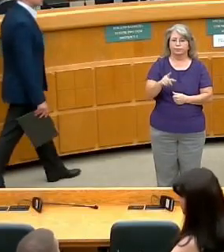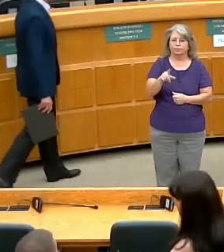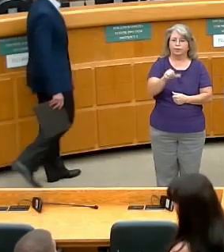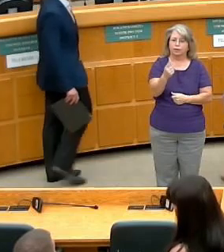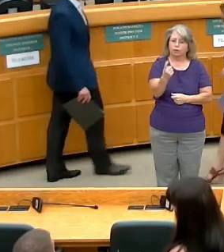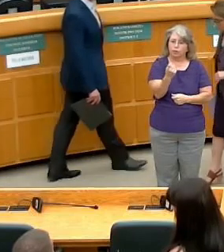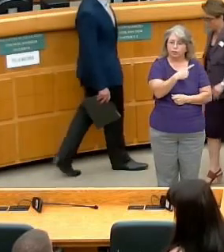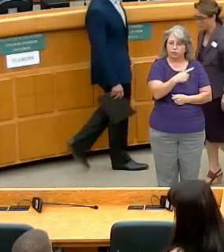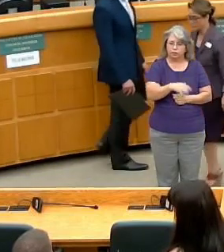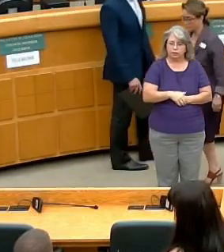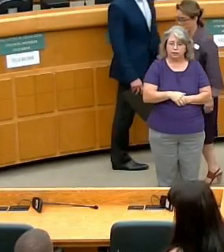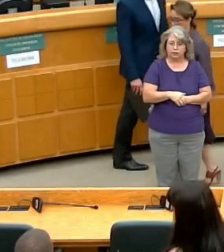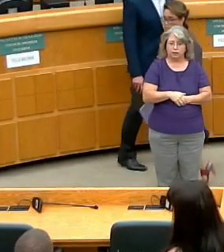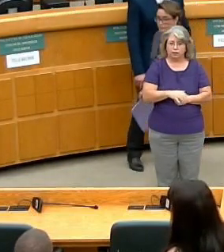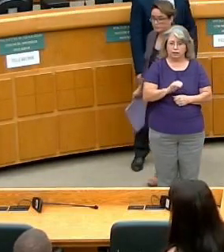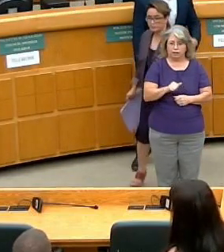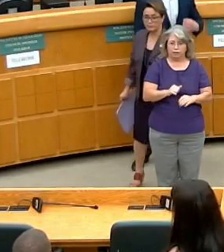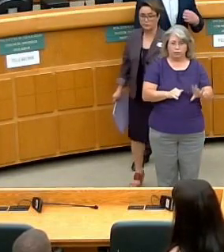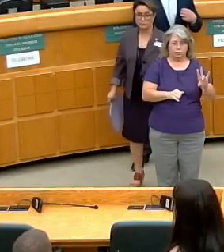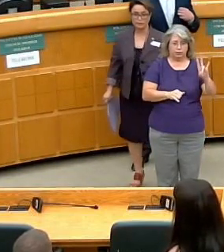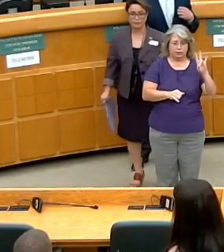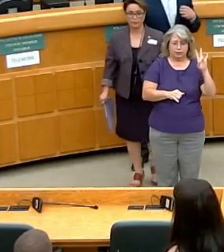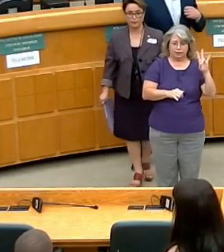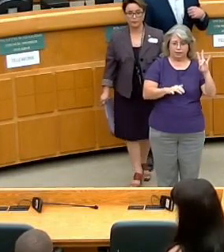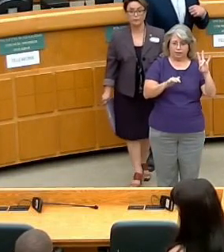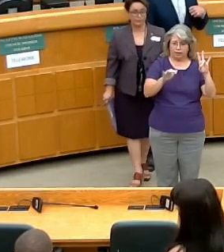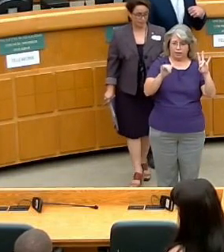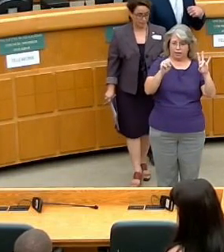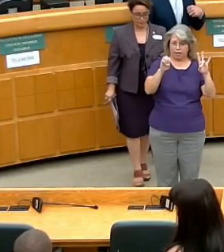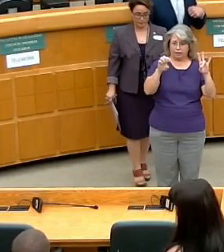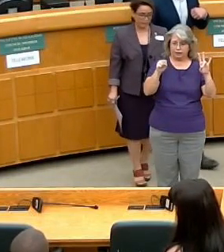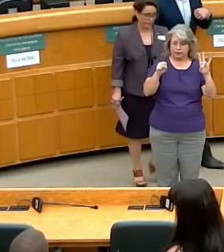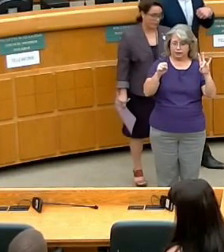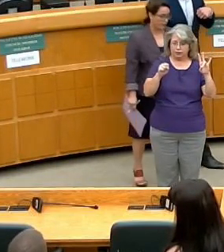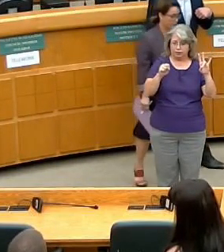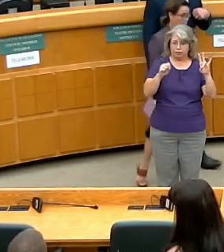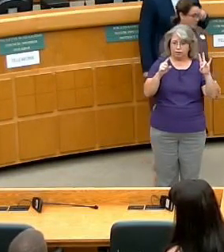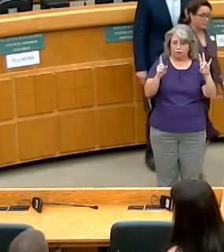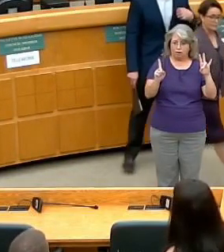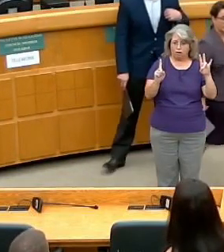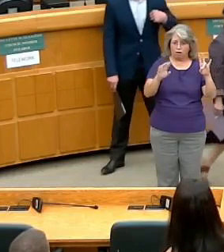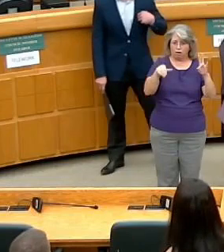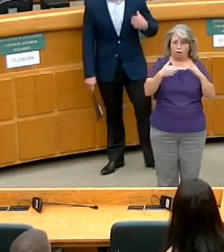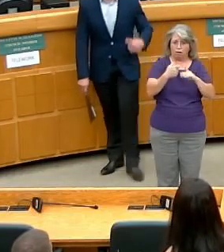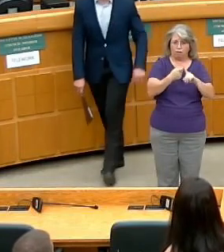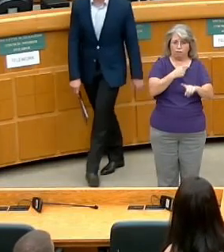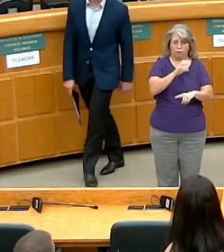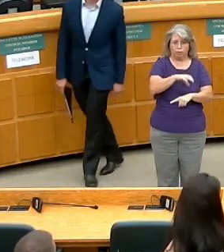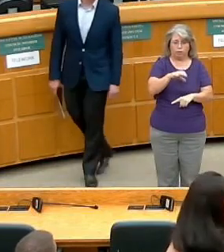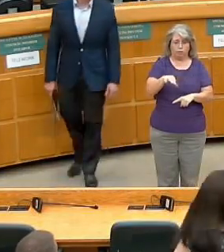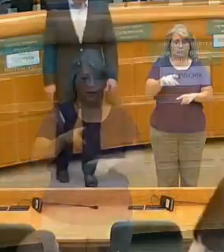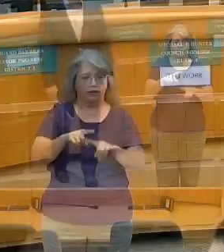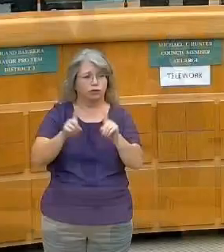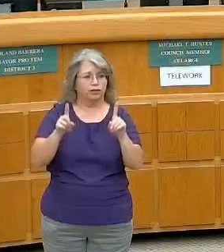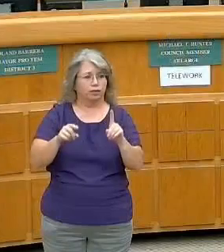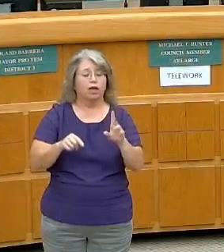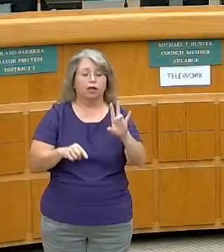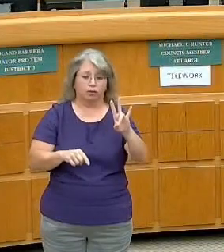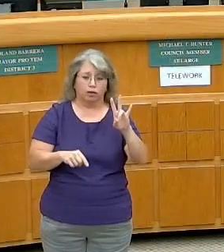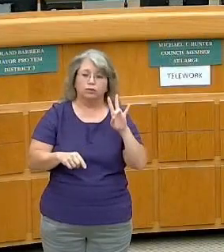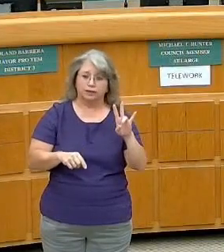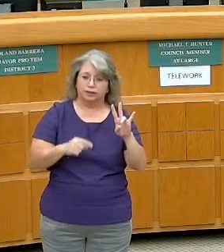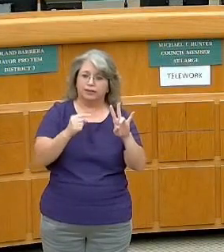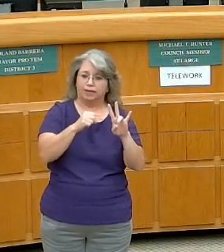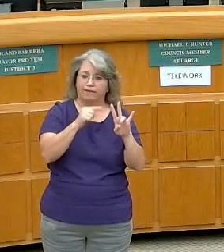Are these 7 cases all Corpus Christi residents, or are they in different cities? No, there are 7 Corpus